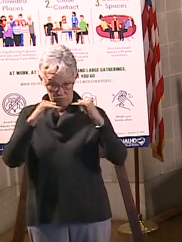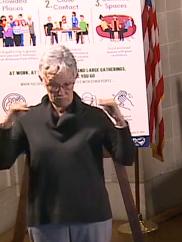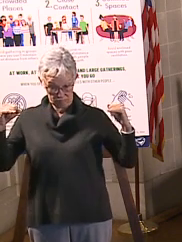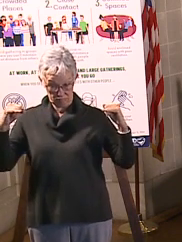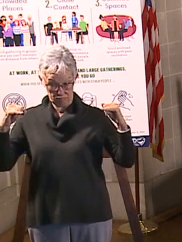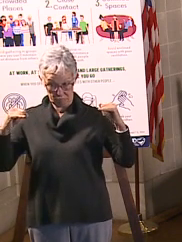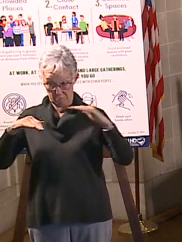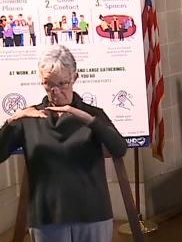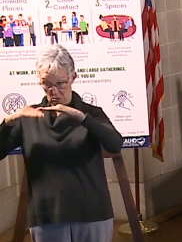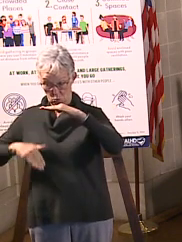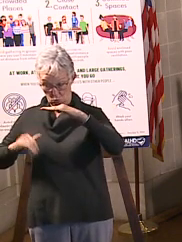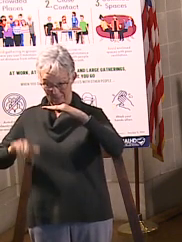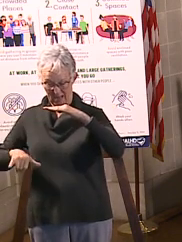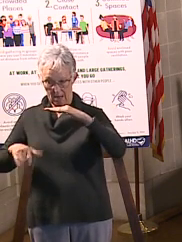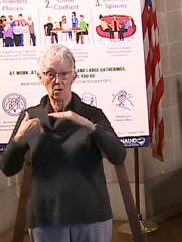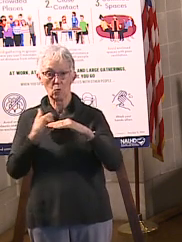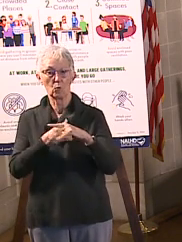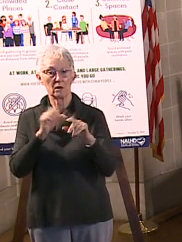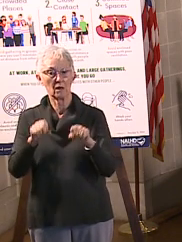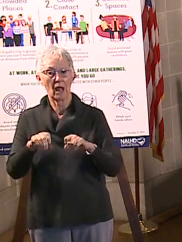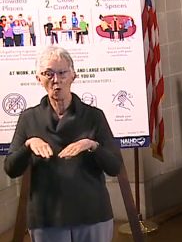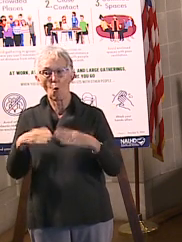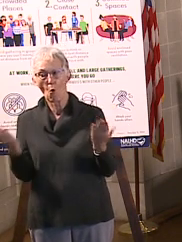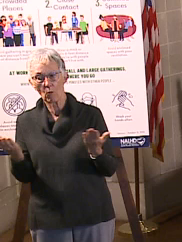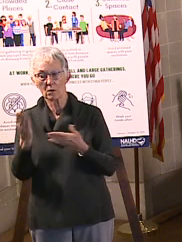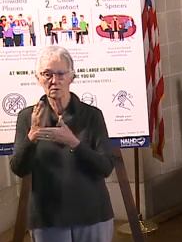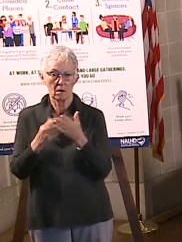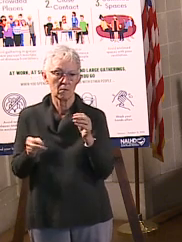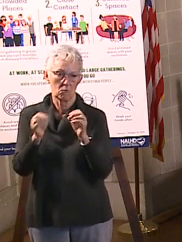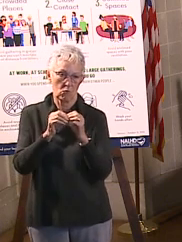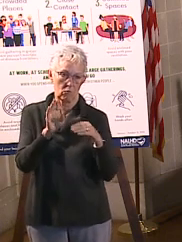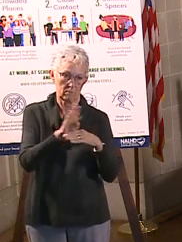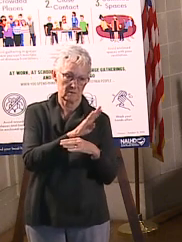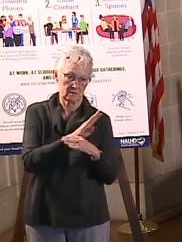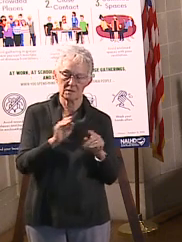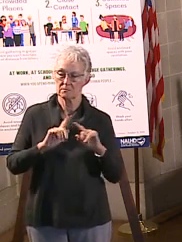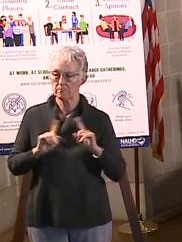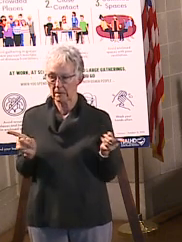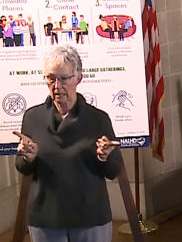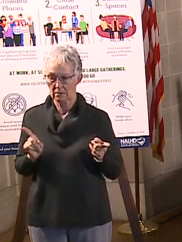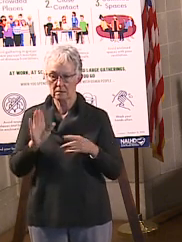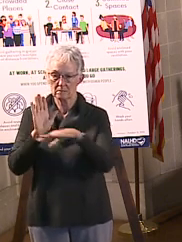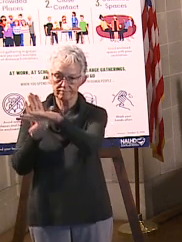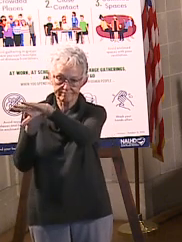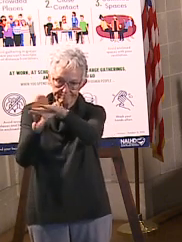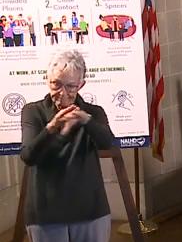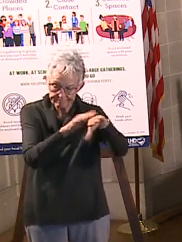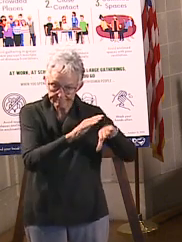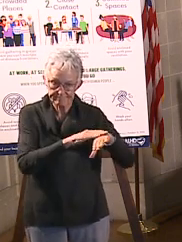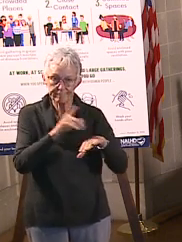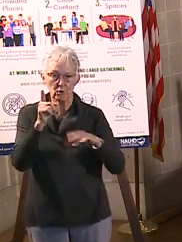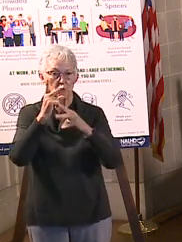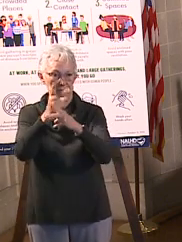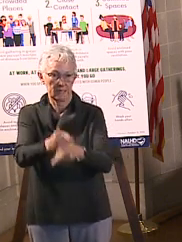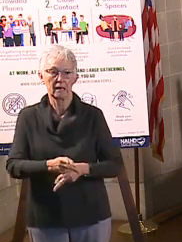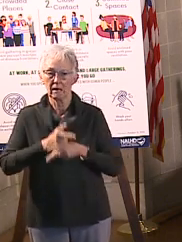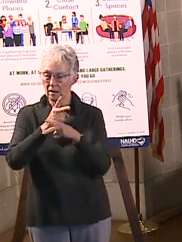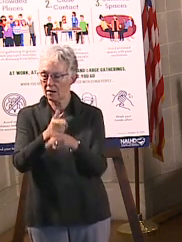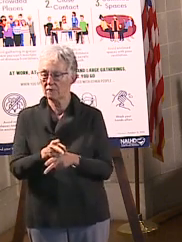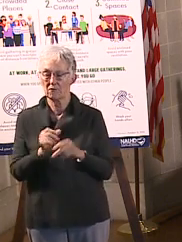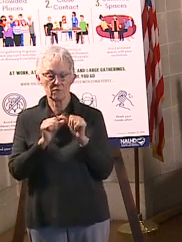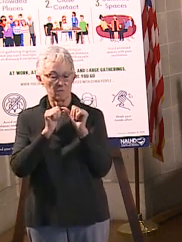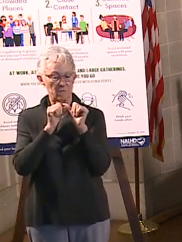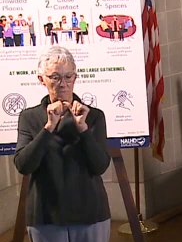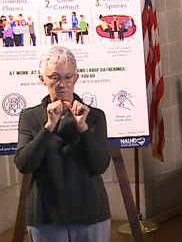helping slow down the spread of the virus, but please continue. This is no time to let down our guard. We need to continue to follow all the